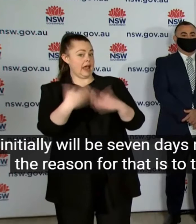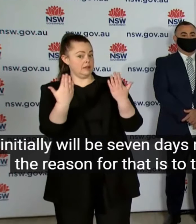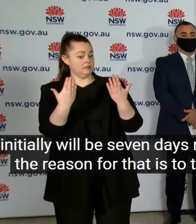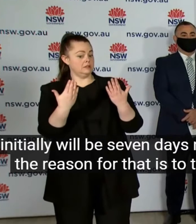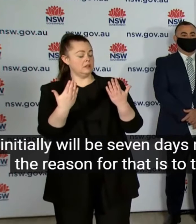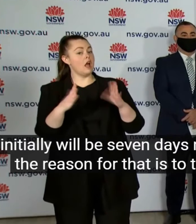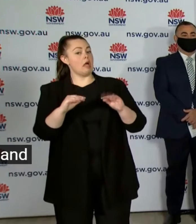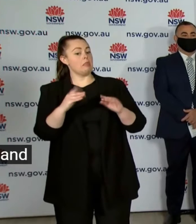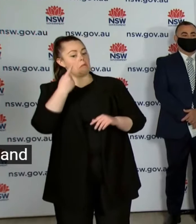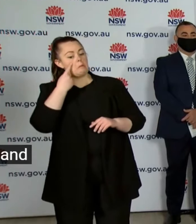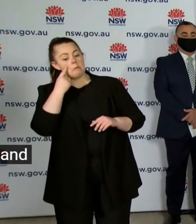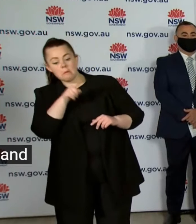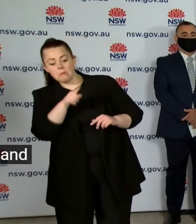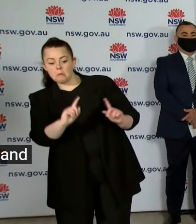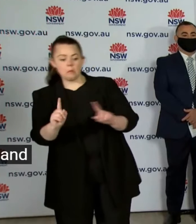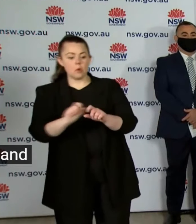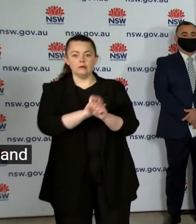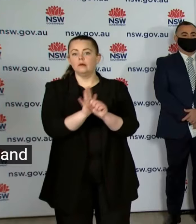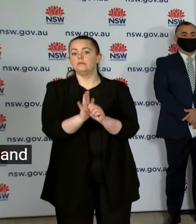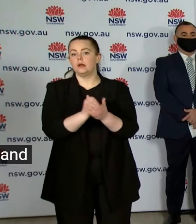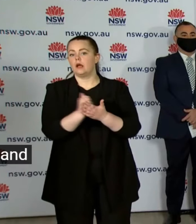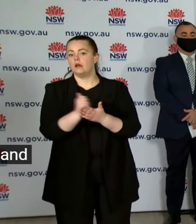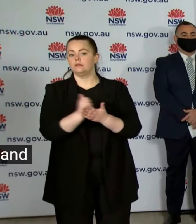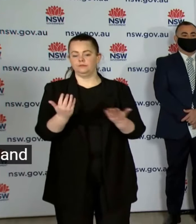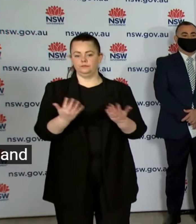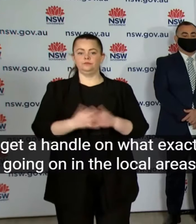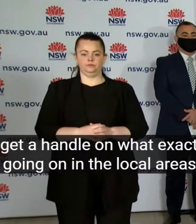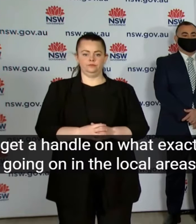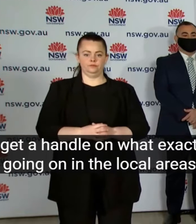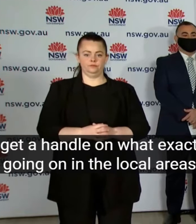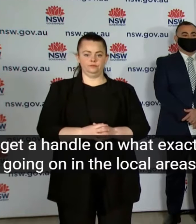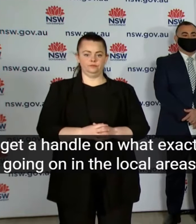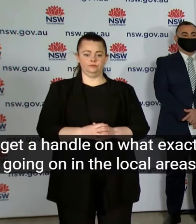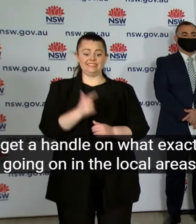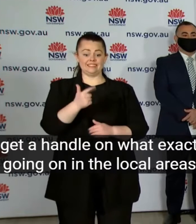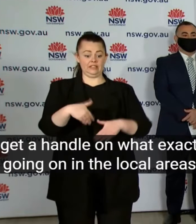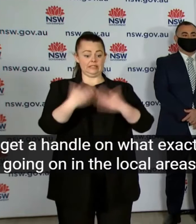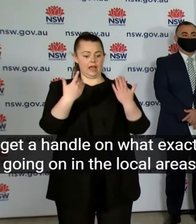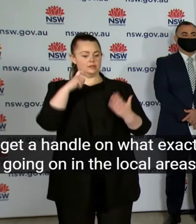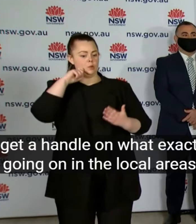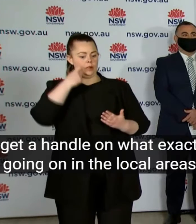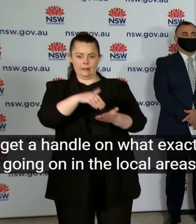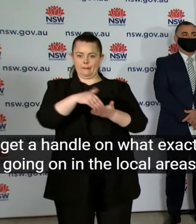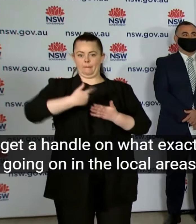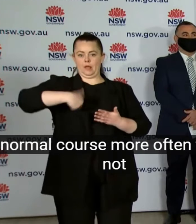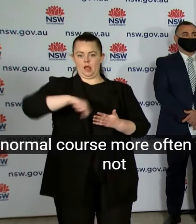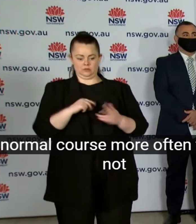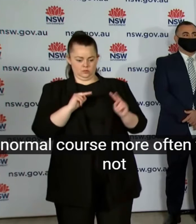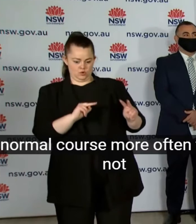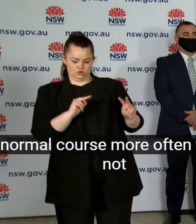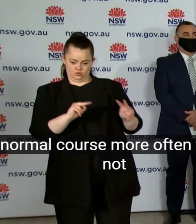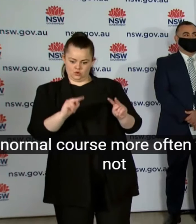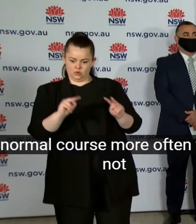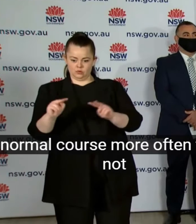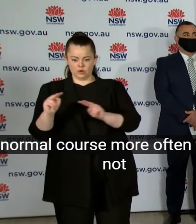to try and get a handle on what exactly is going on in the local areas. In the normal course, more often than not, health determines that it will